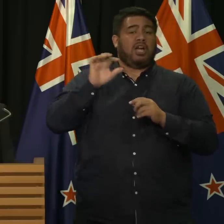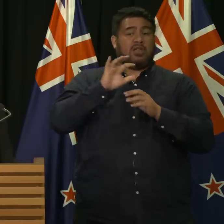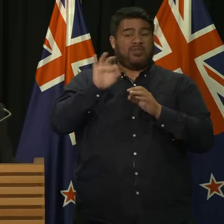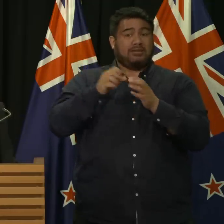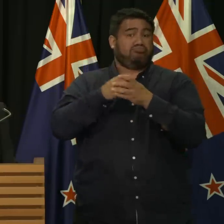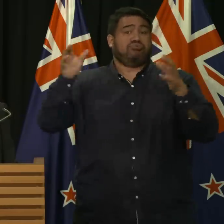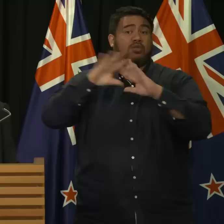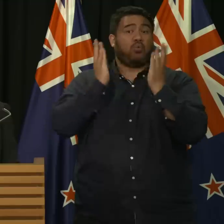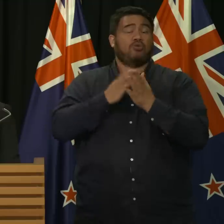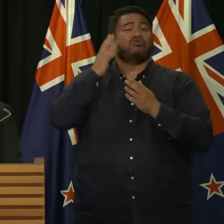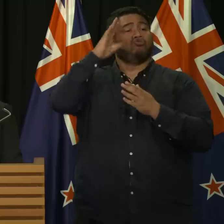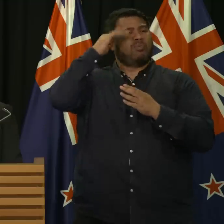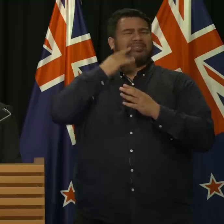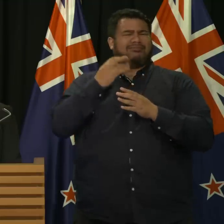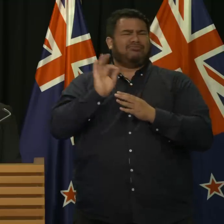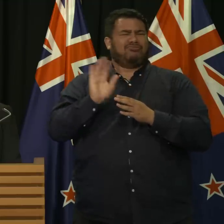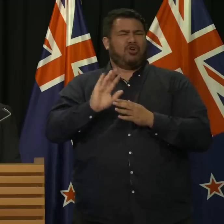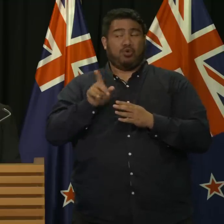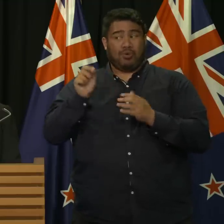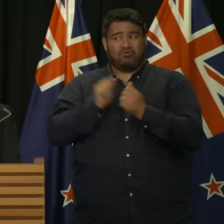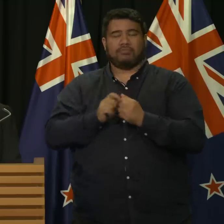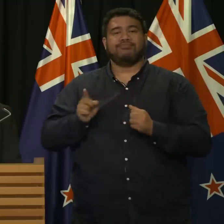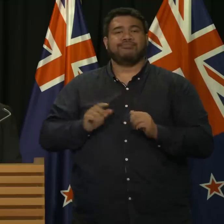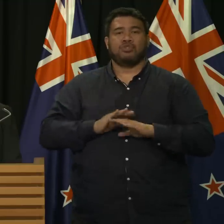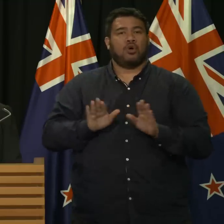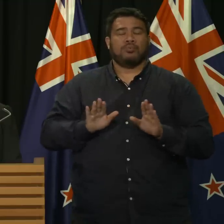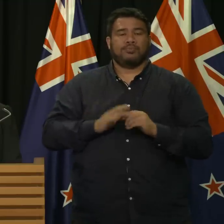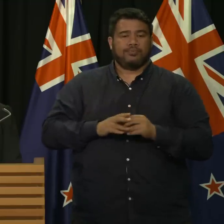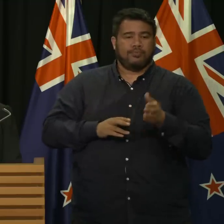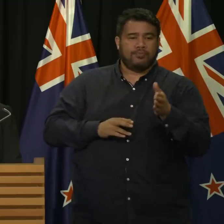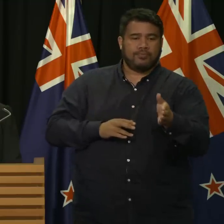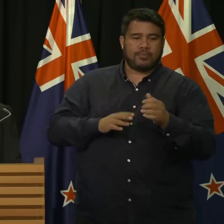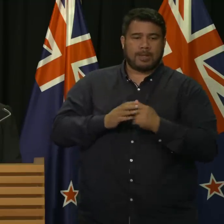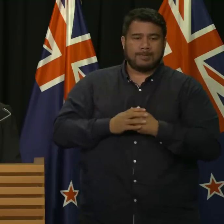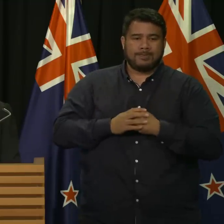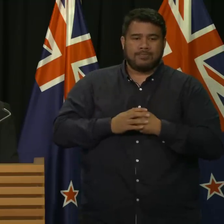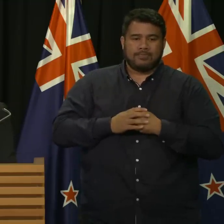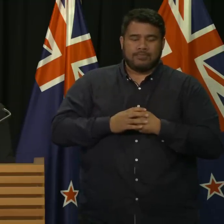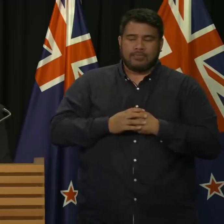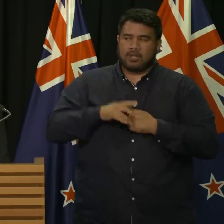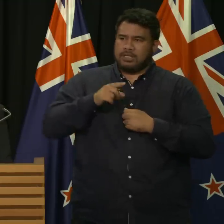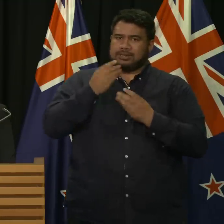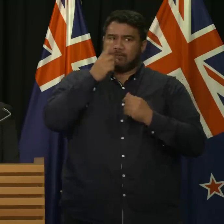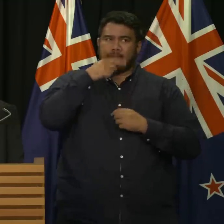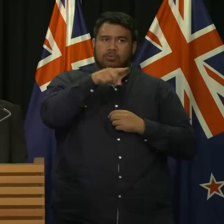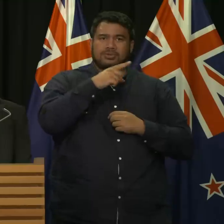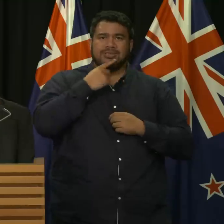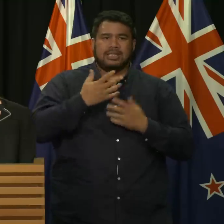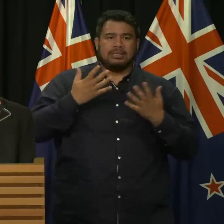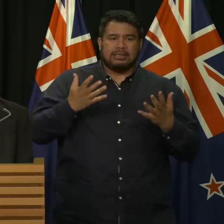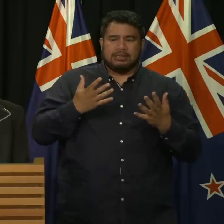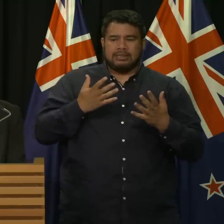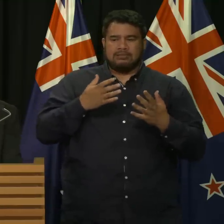Now, some of the people in the mosque said that the emergency response was slow. What's your advice on that? Look,